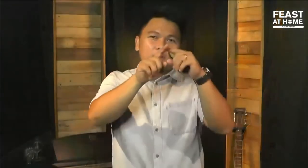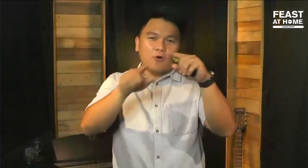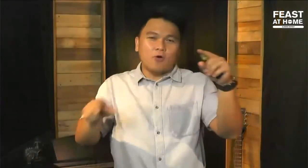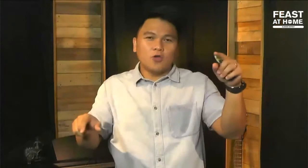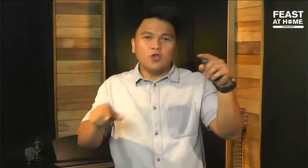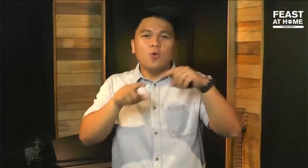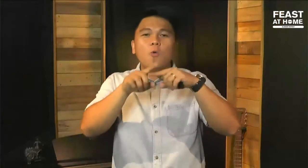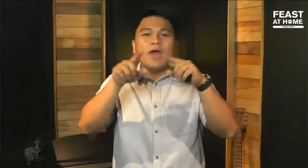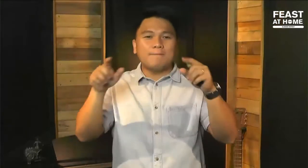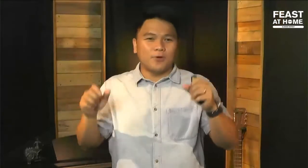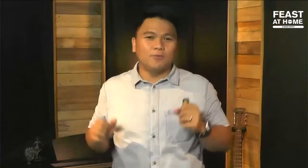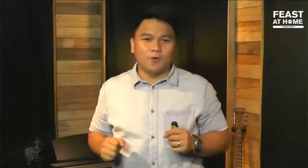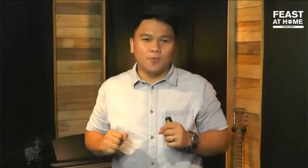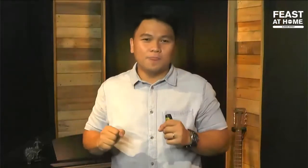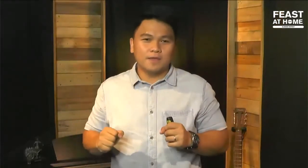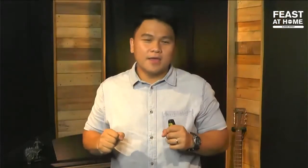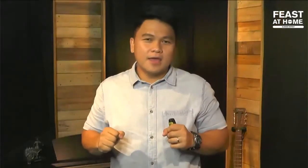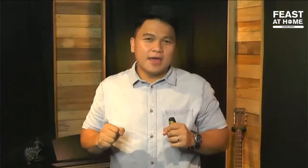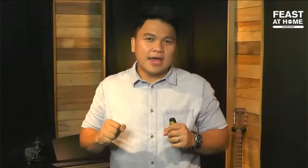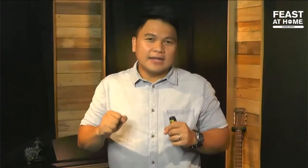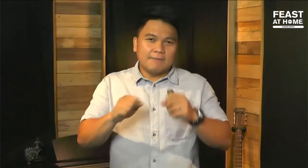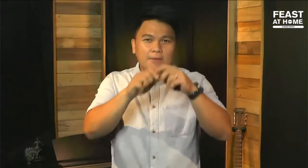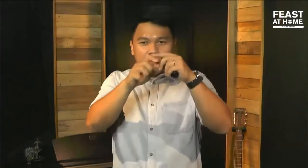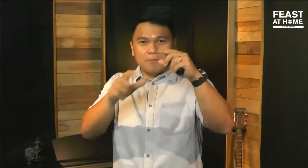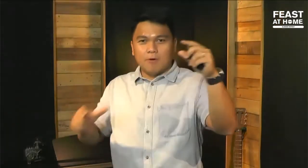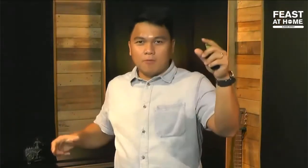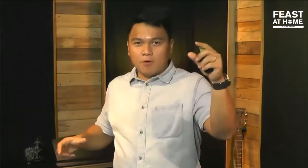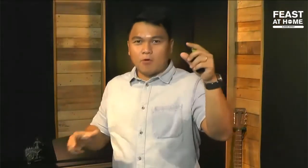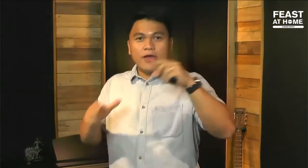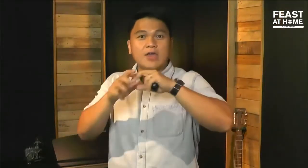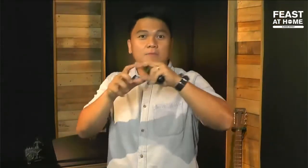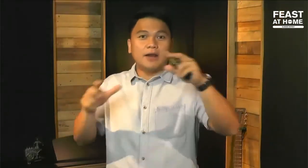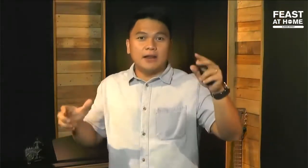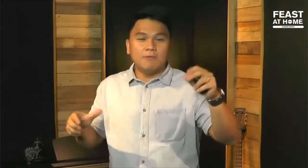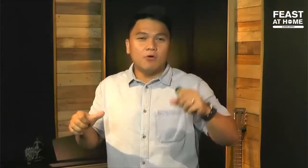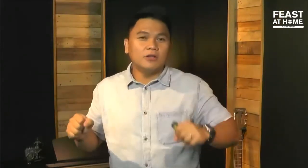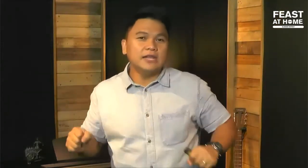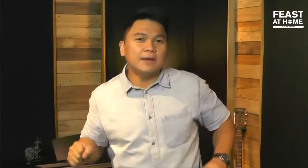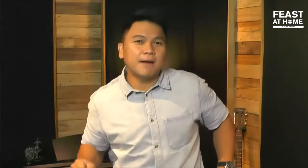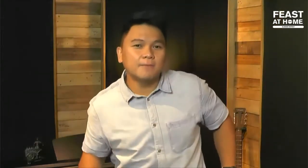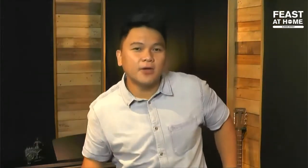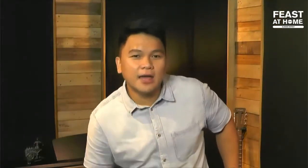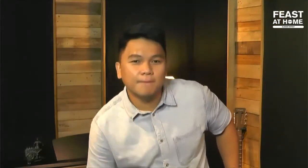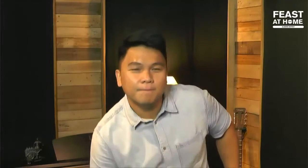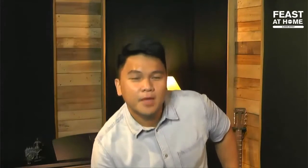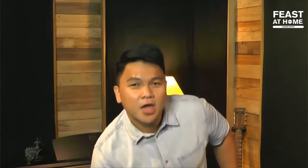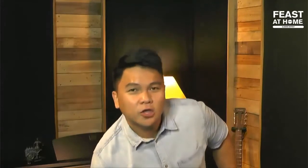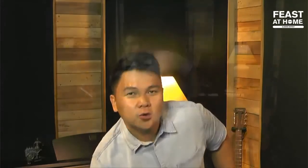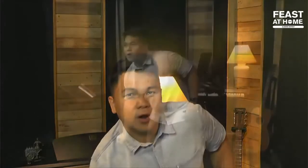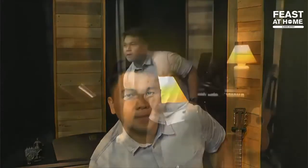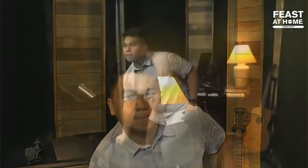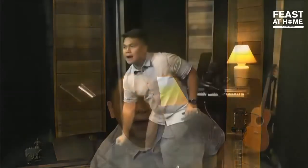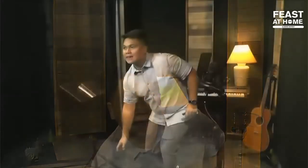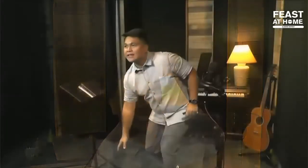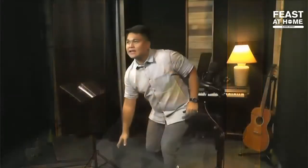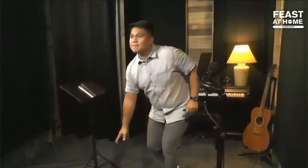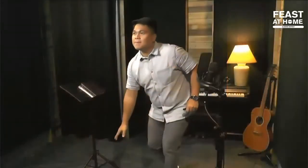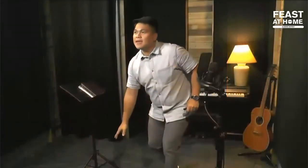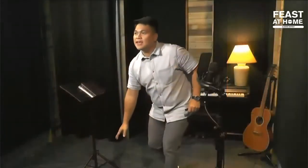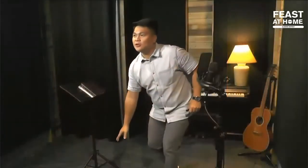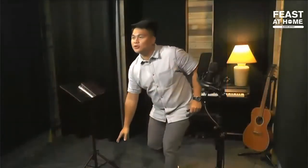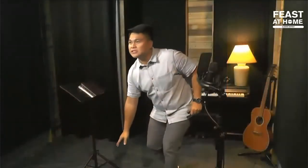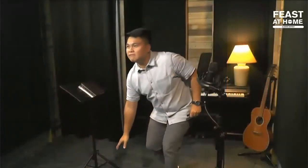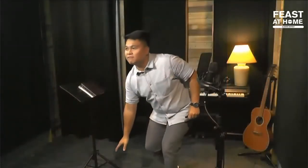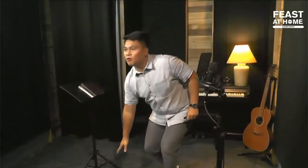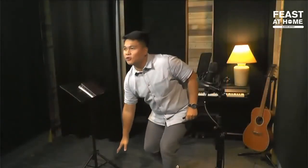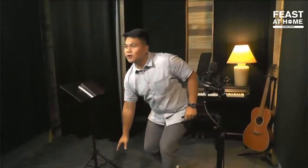nilapag mo yung weapon mo, halimbawa yung bow mo, o kaya yung baril mo, nilapag mo yan, you are practically